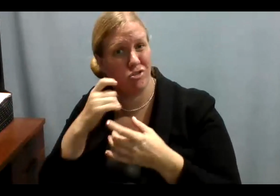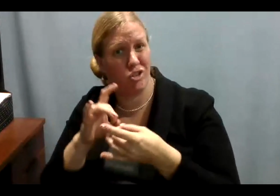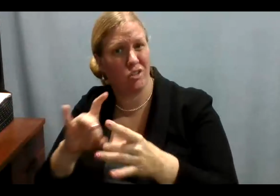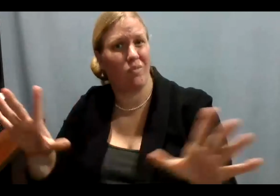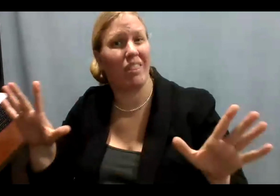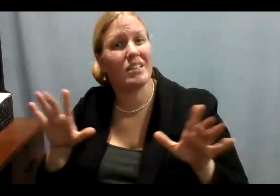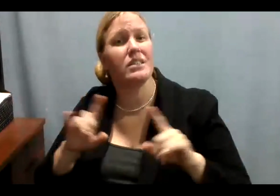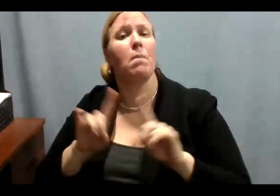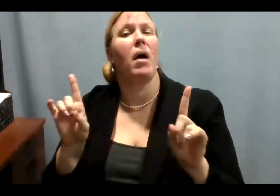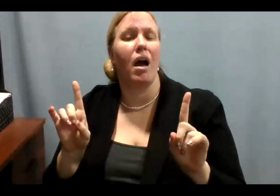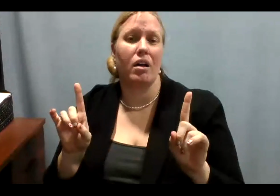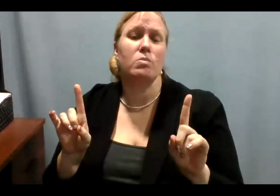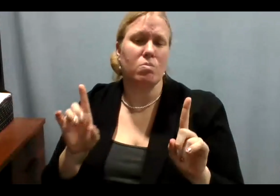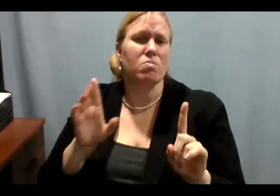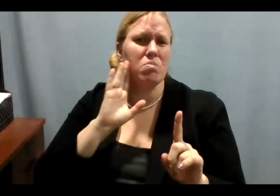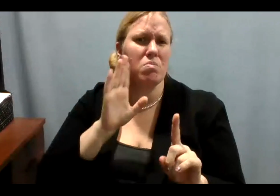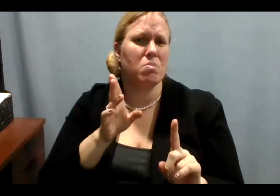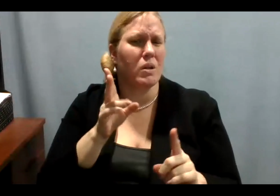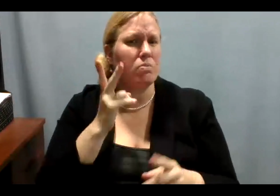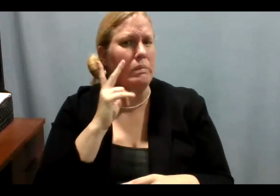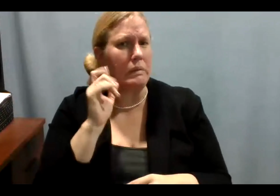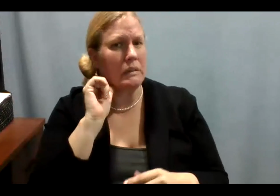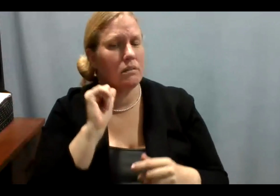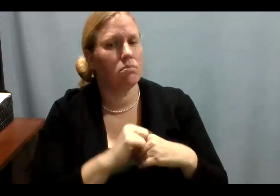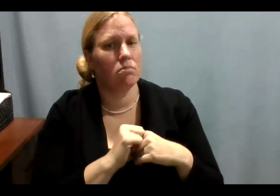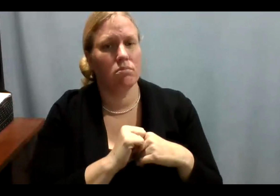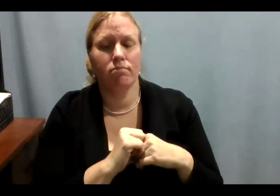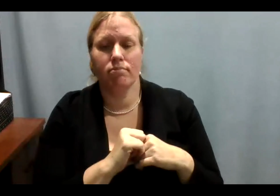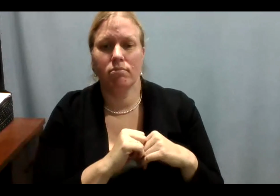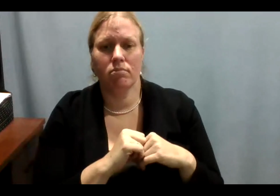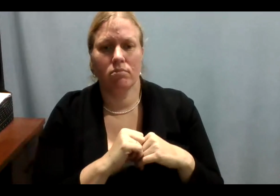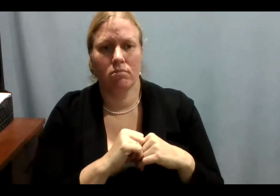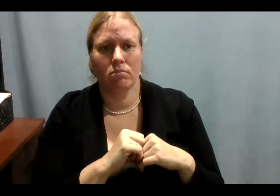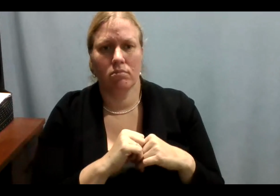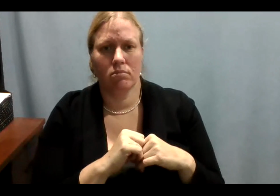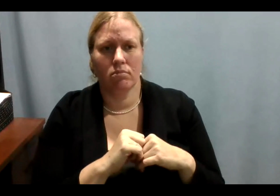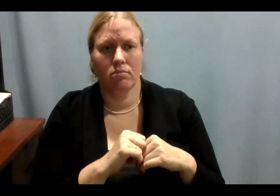right? Okay. I think that's it for me. Thanks, Kyle. Brian?